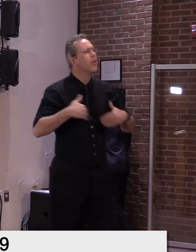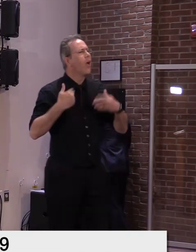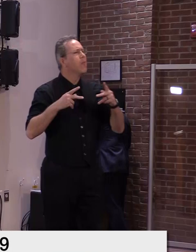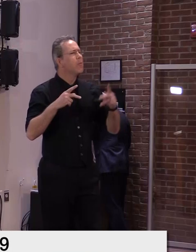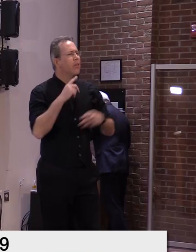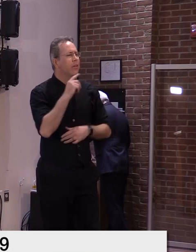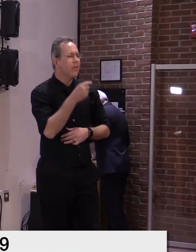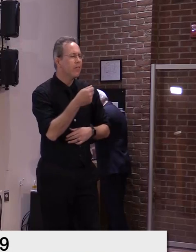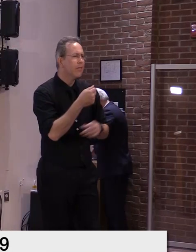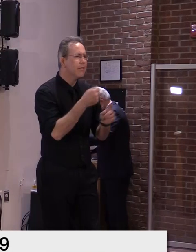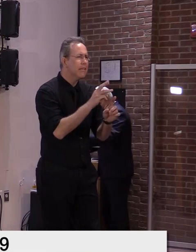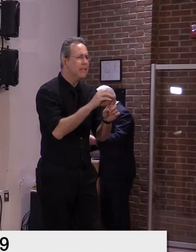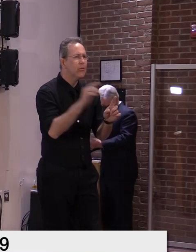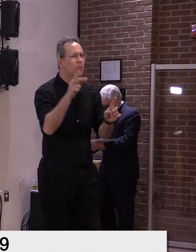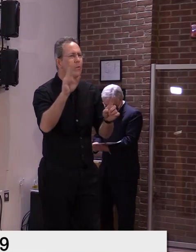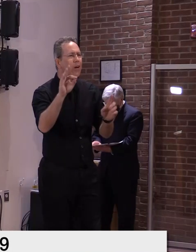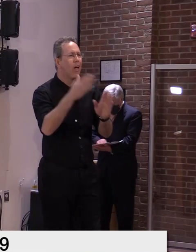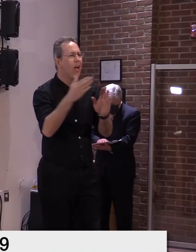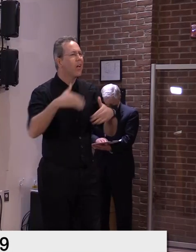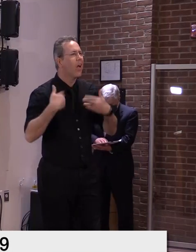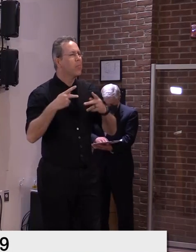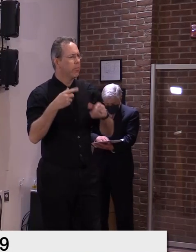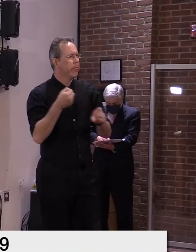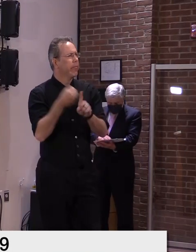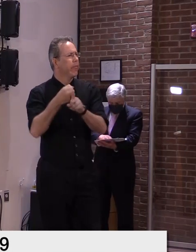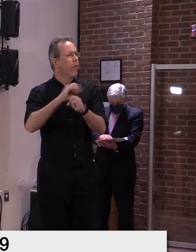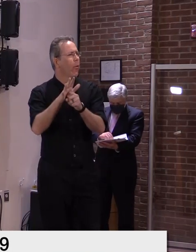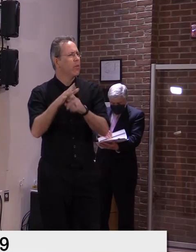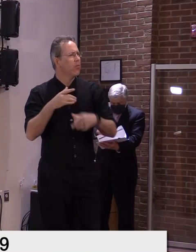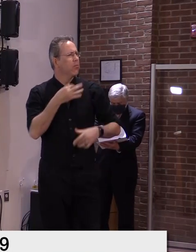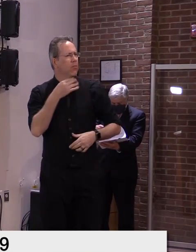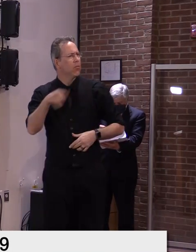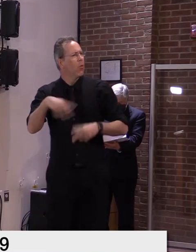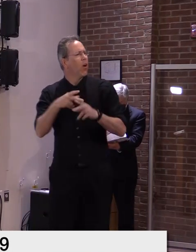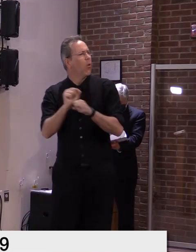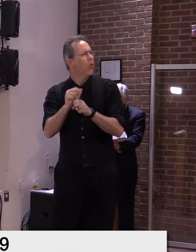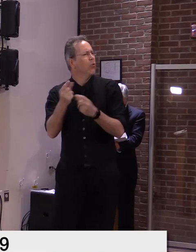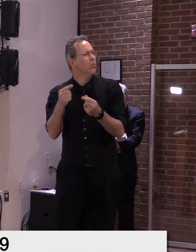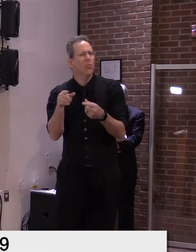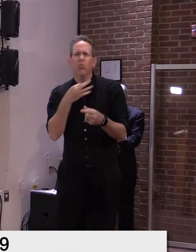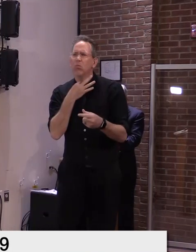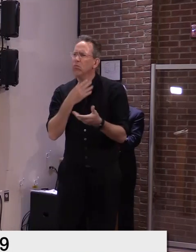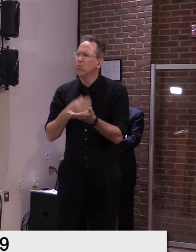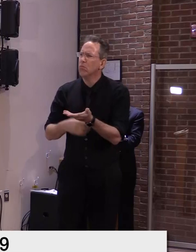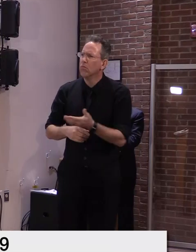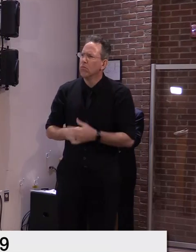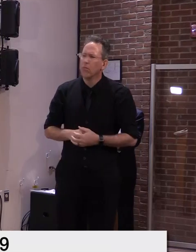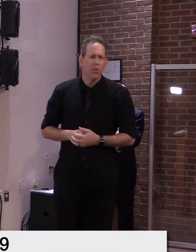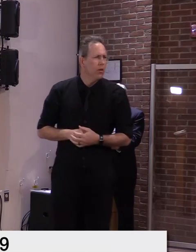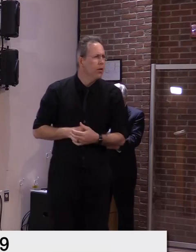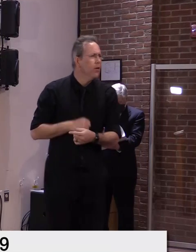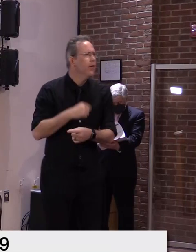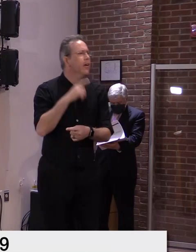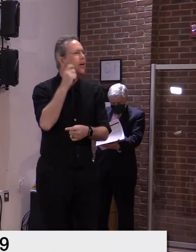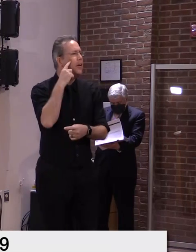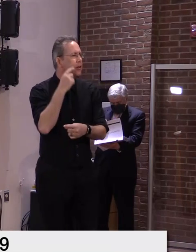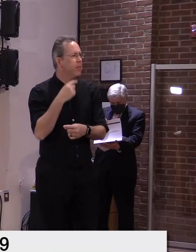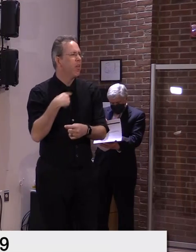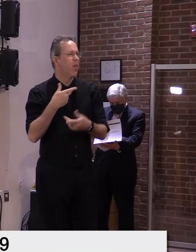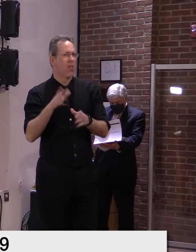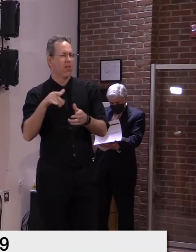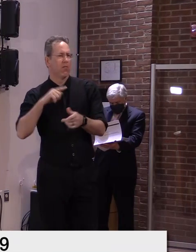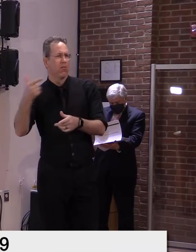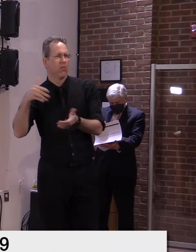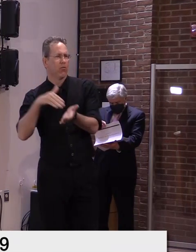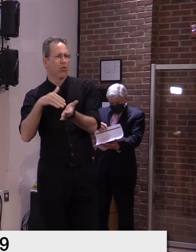Levine weigh in, but I take a look at this on a daily basis, and I'm struck by how broad it is. And I think